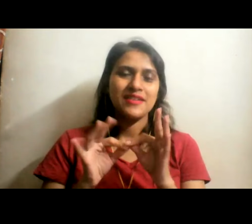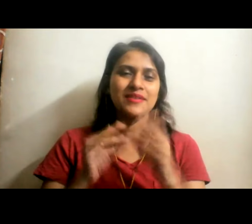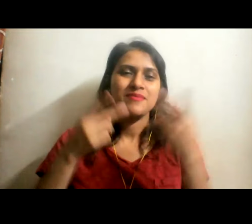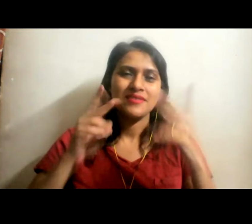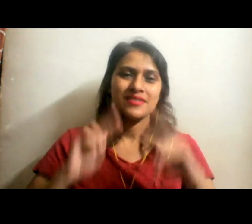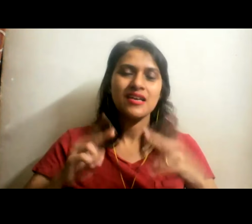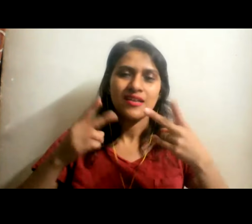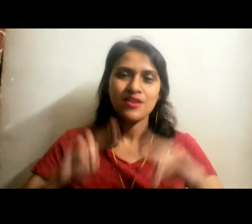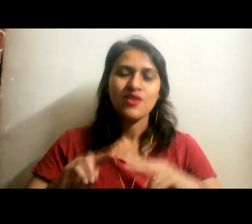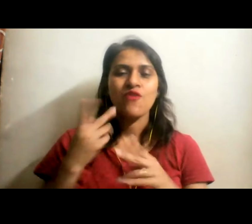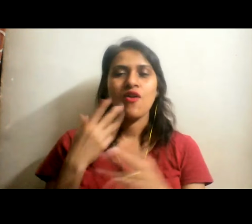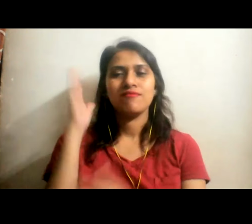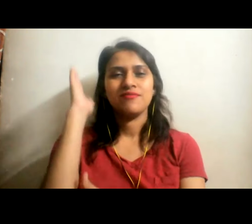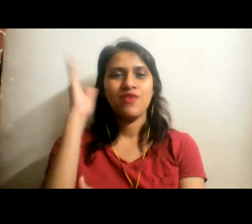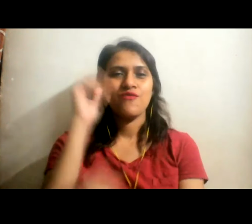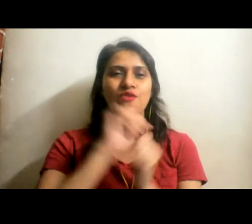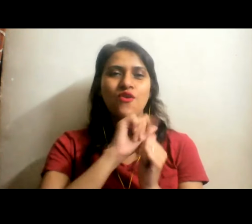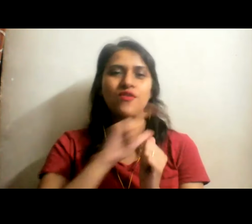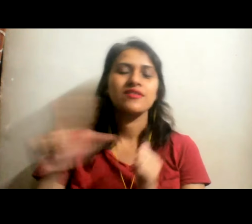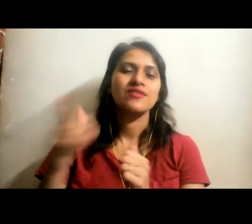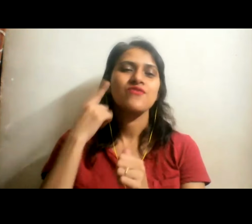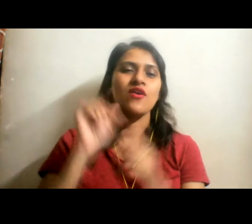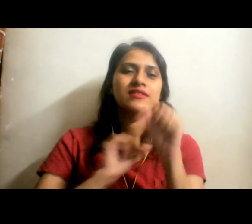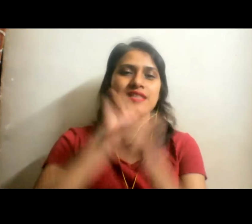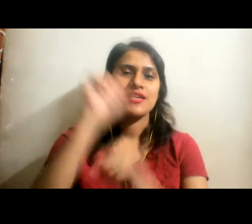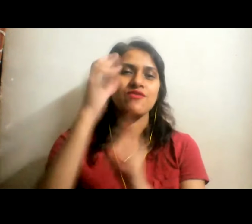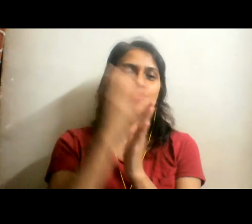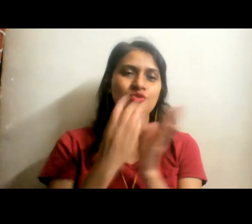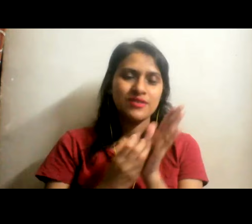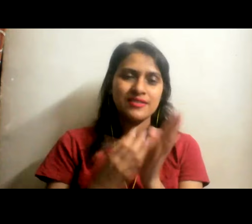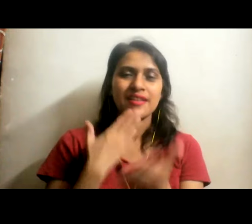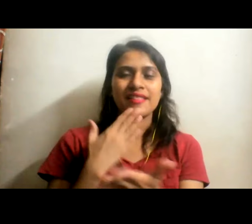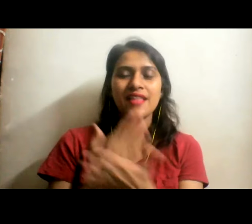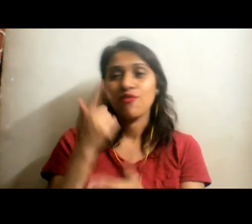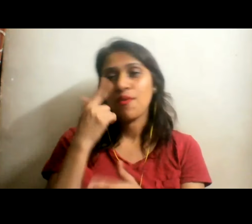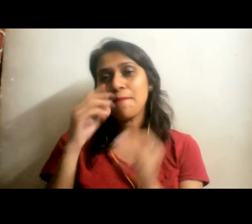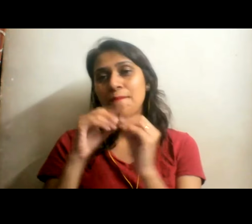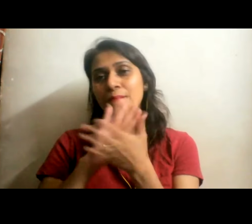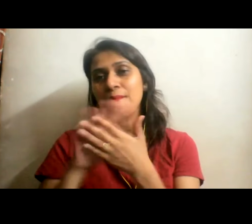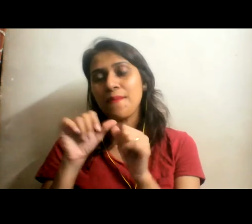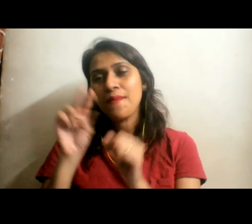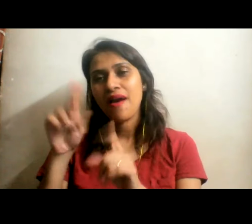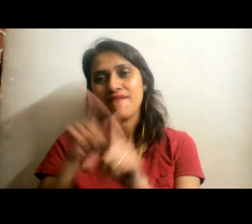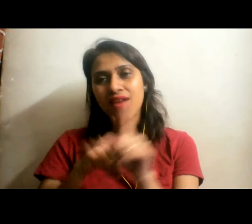the lectures for the ongoing certificate course. Thank you, Bhavya, for coming in and for patiently